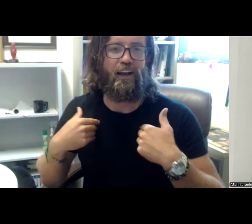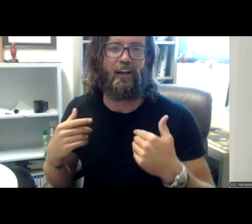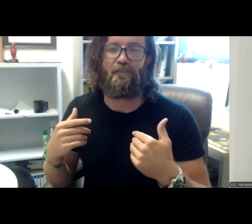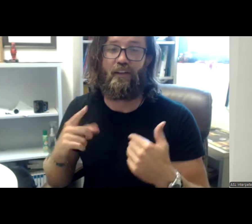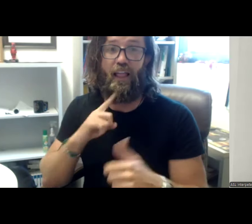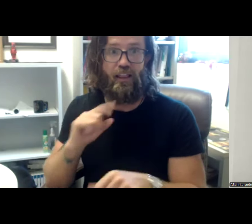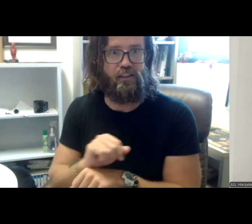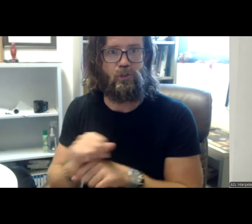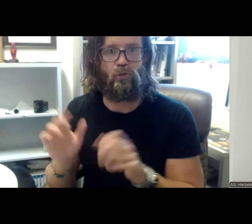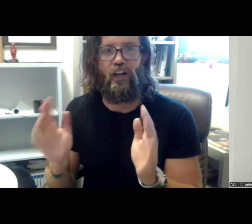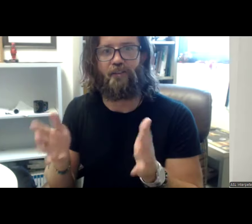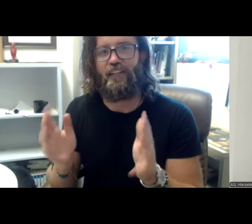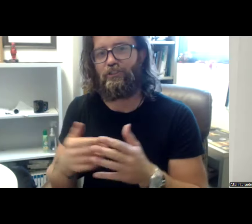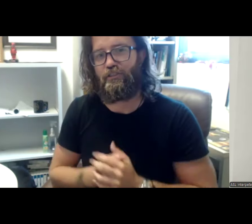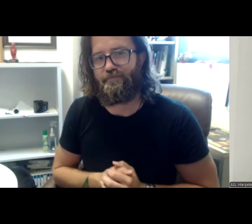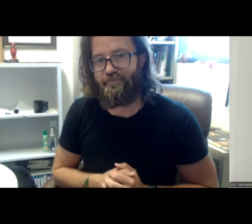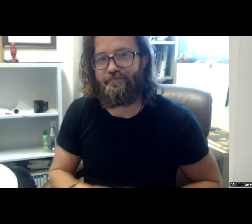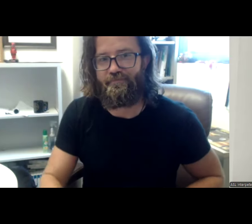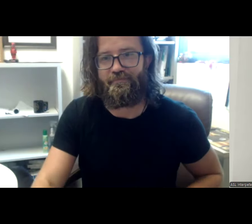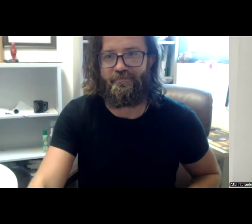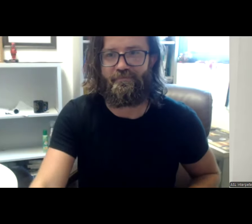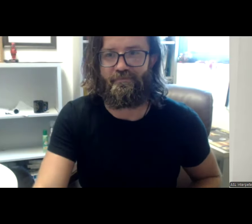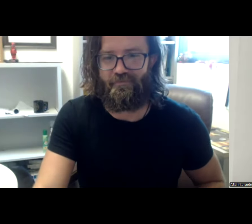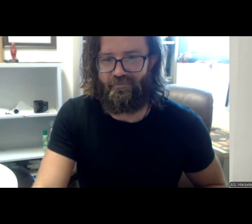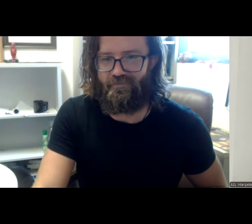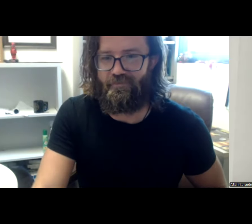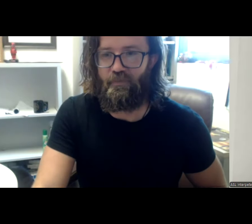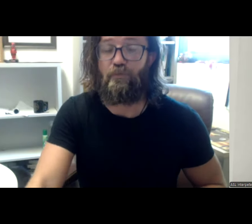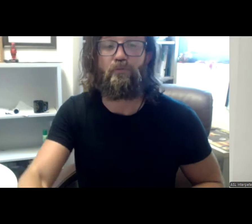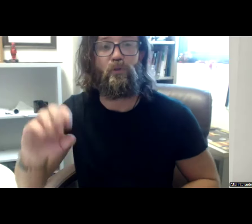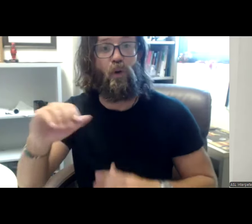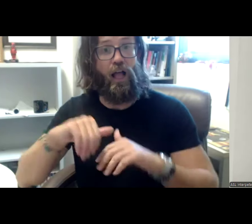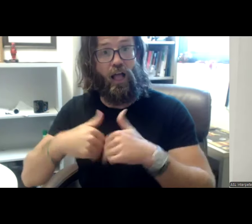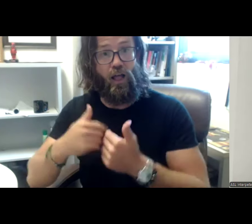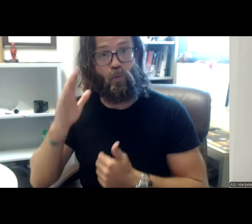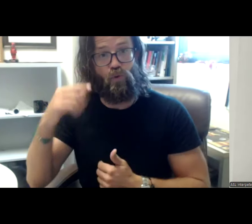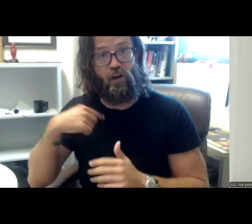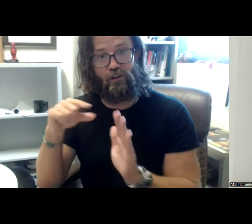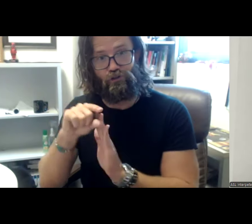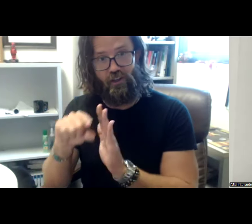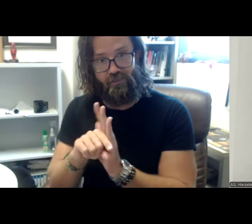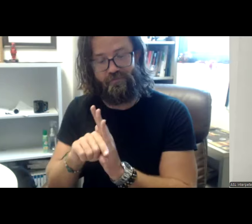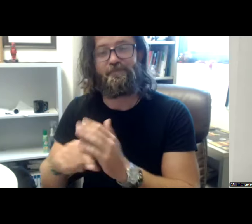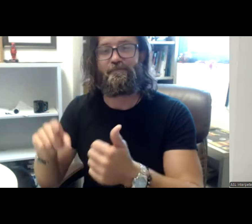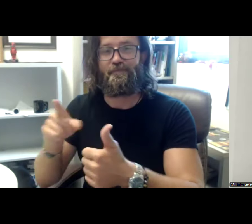good practice for you to have an actual conversation, but we're still doing it asynchronously.